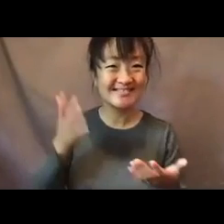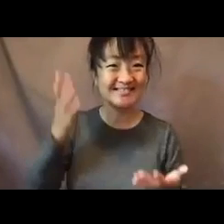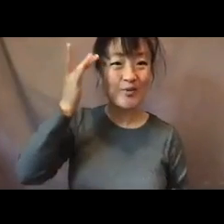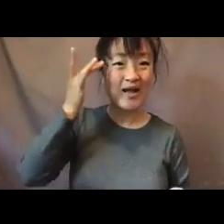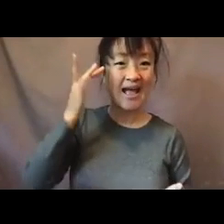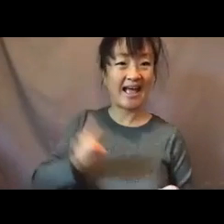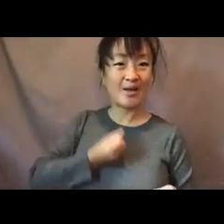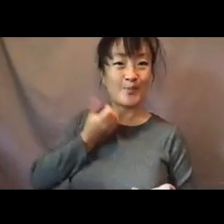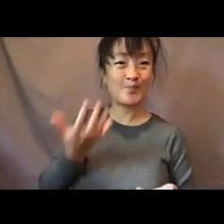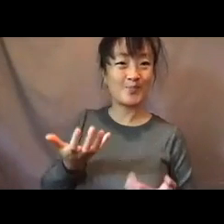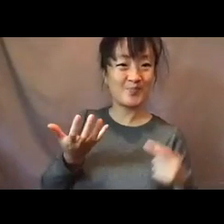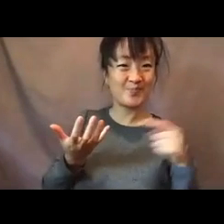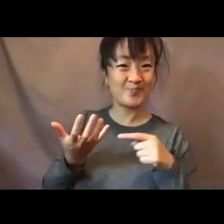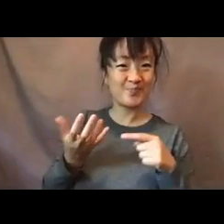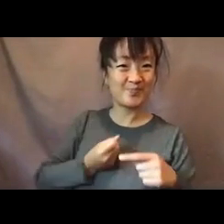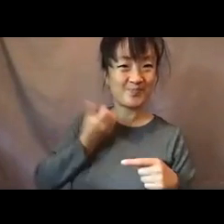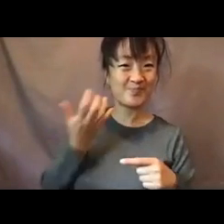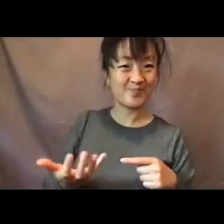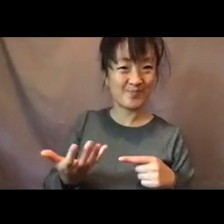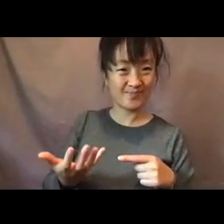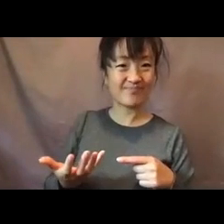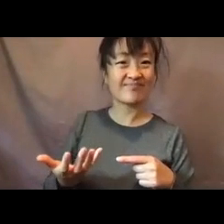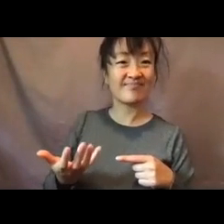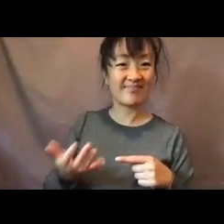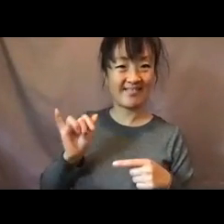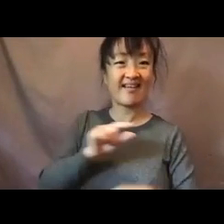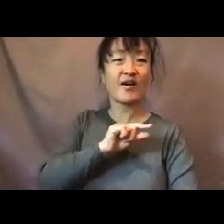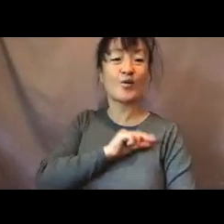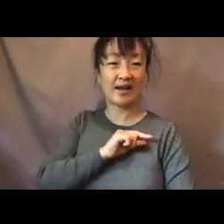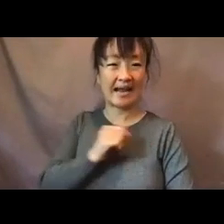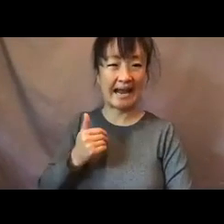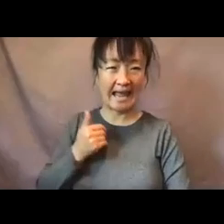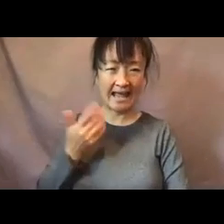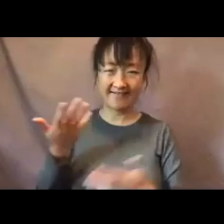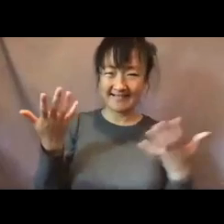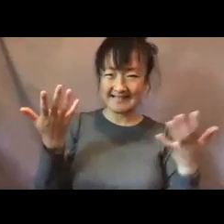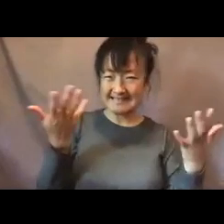quality to it, right? There's a space in between that it's not